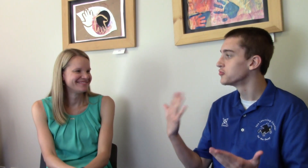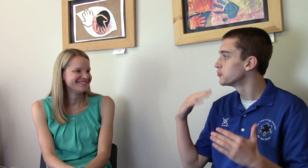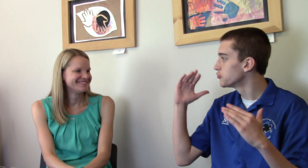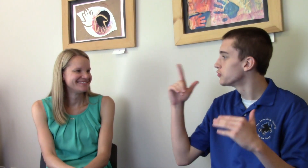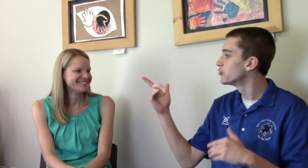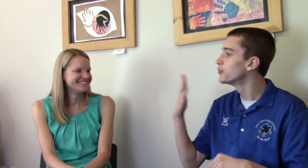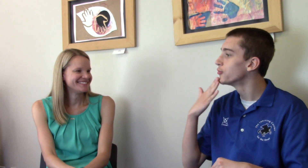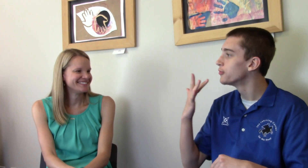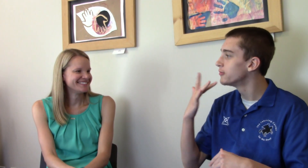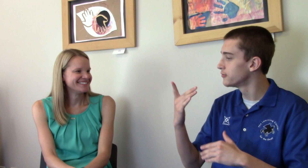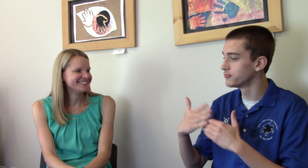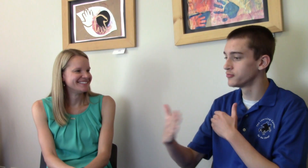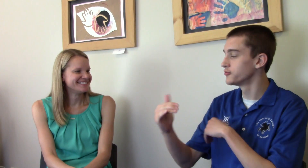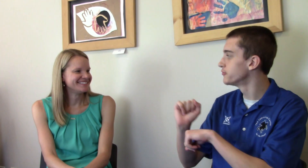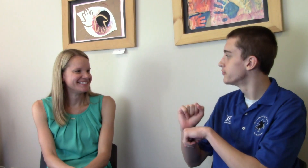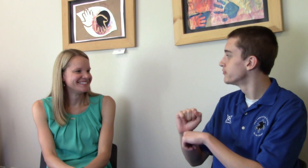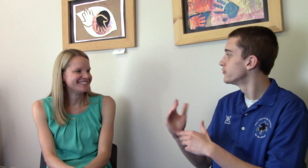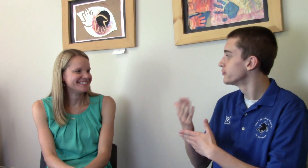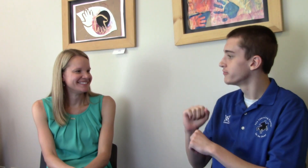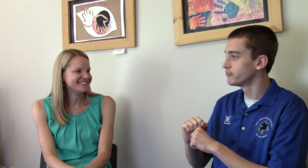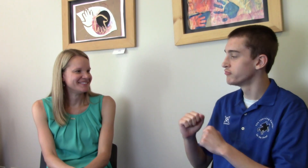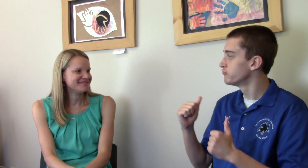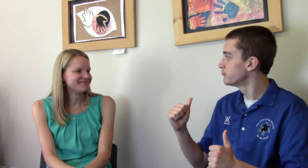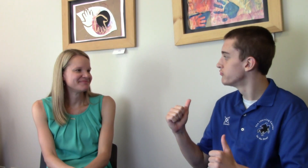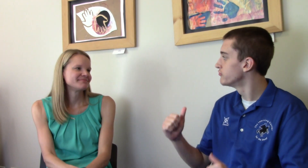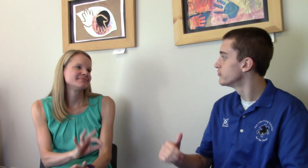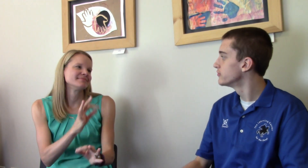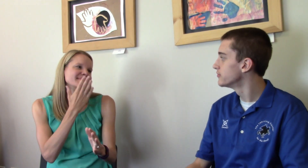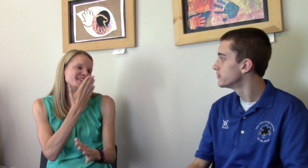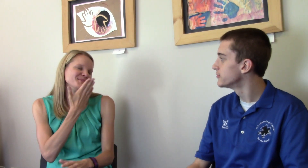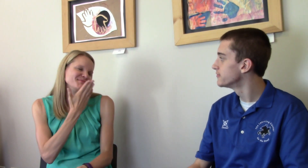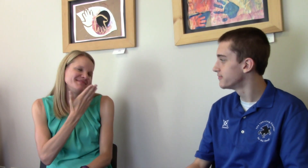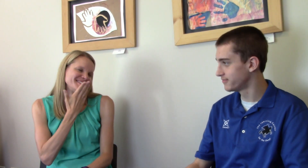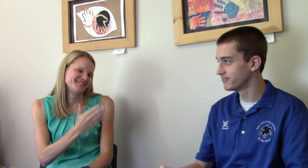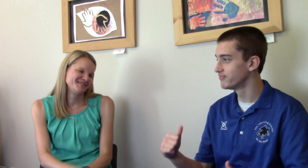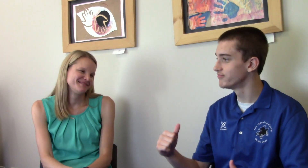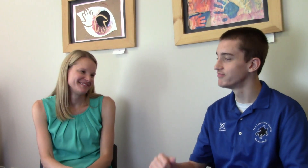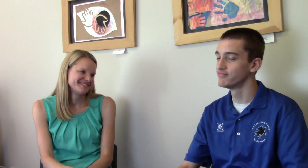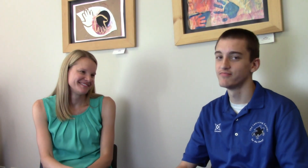Good answers. I hope you have a great school year. Thank you so much.